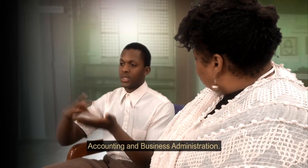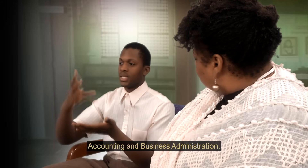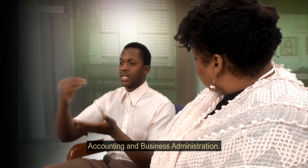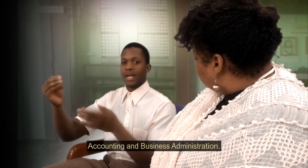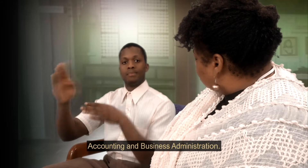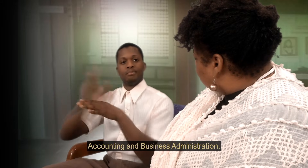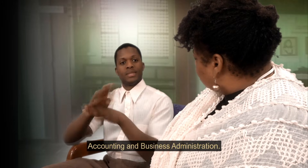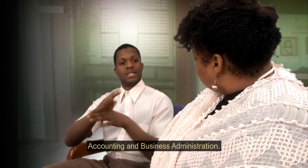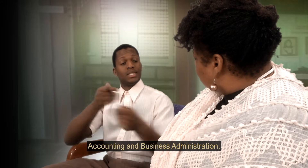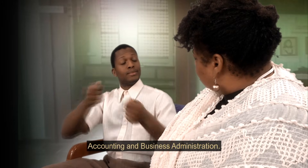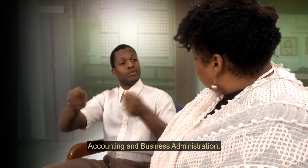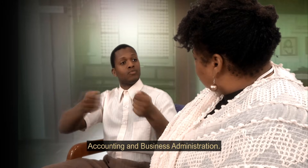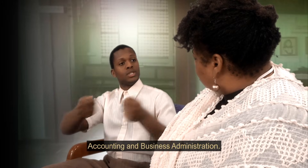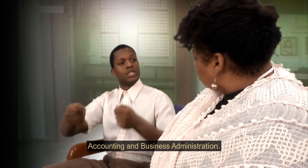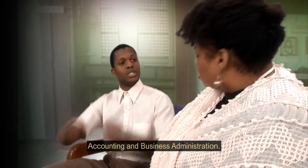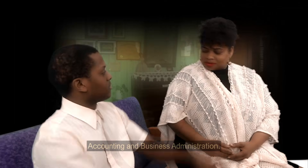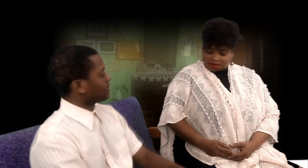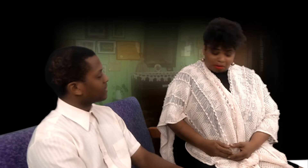Accounting and business administration.